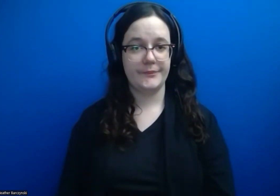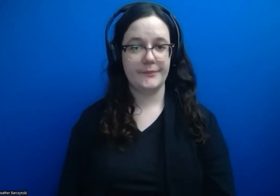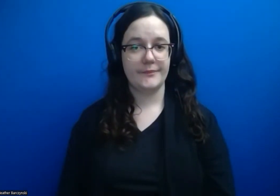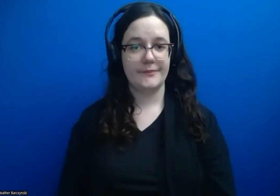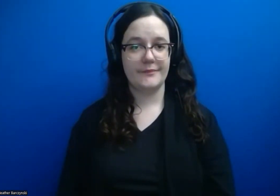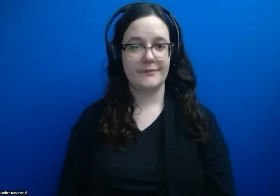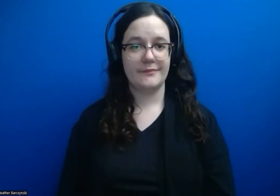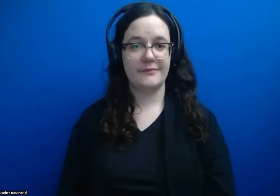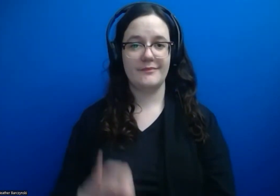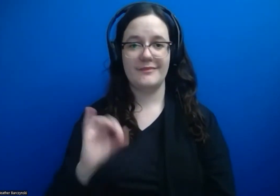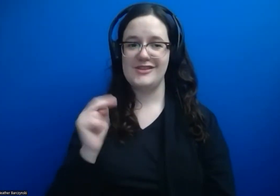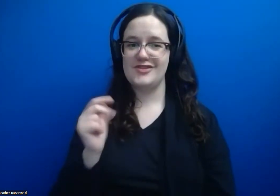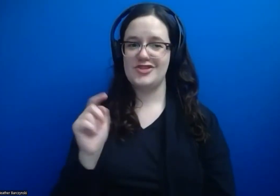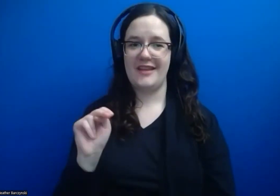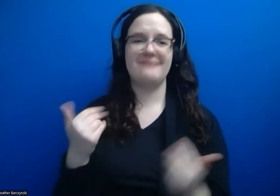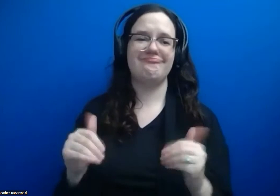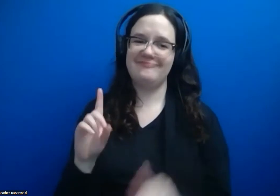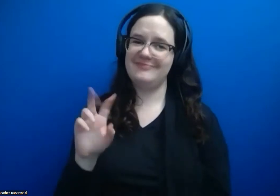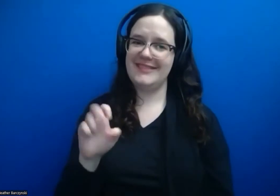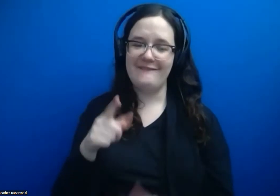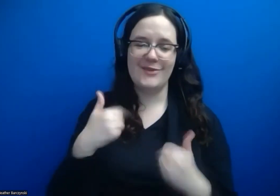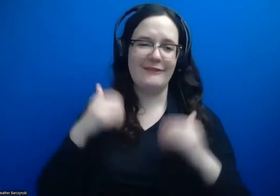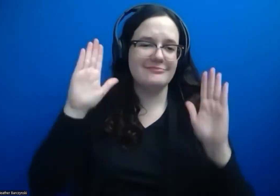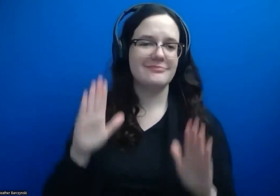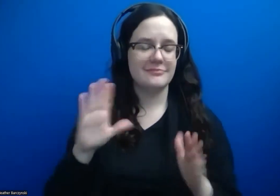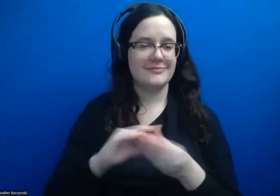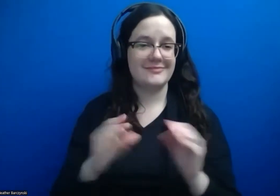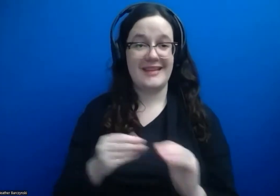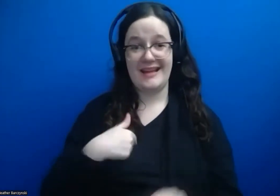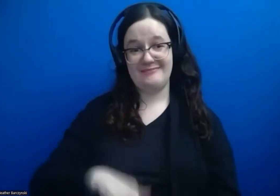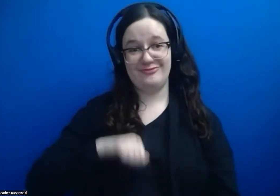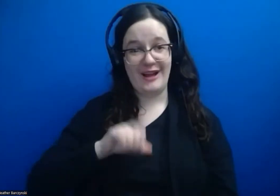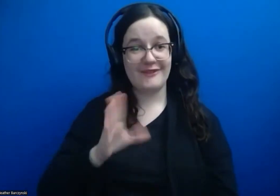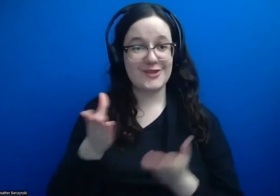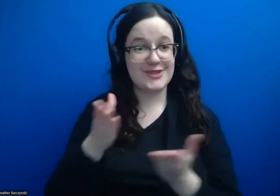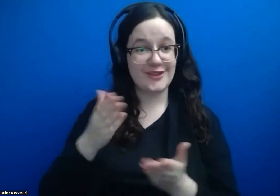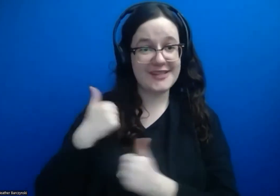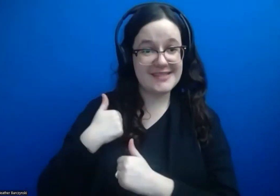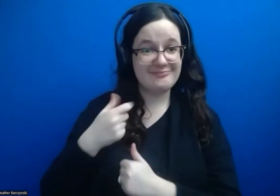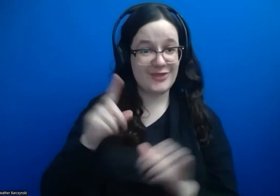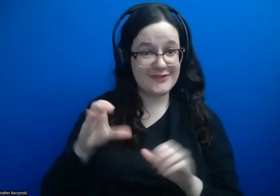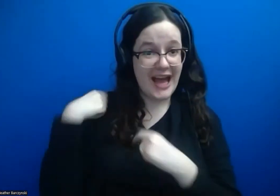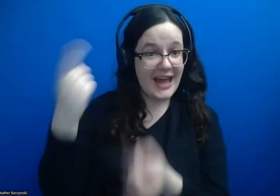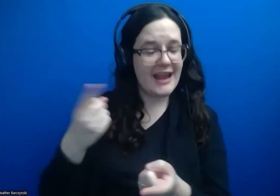Dave, you have a wonderful story. I'm proud of the service that you've done, and I'm proud of the service that you continue to do for our community. Thank you.